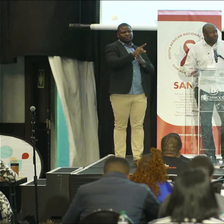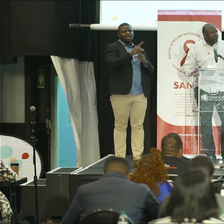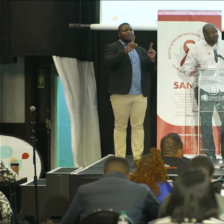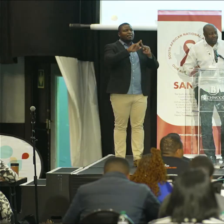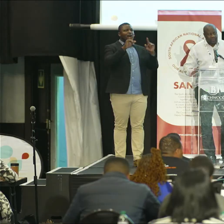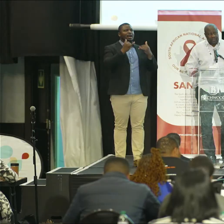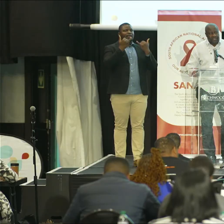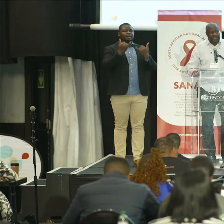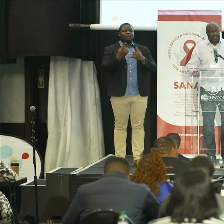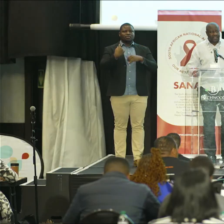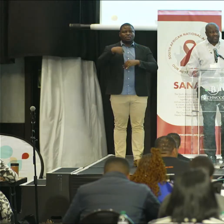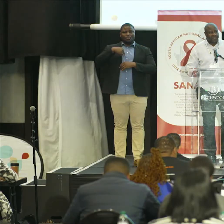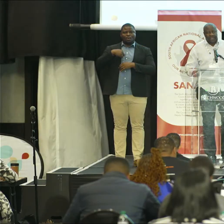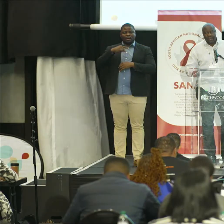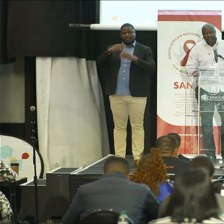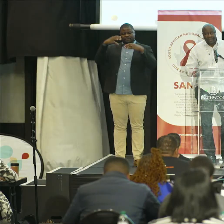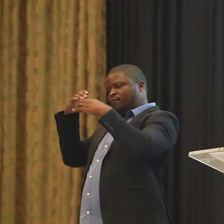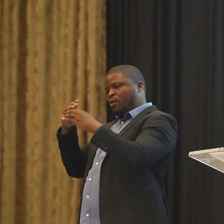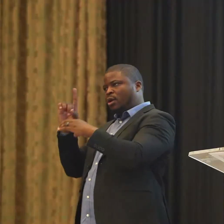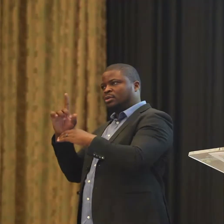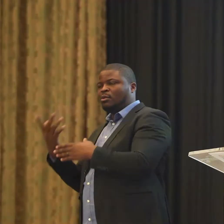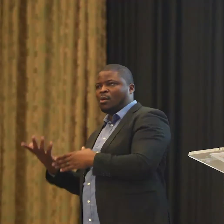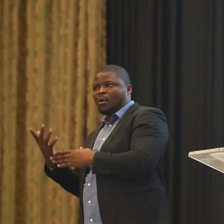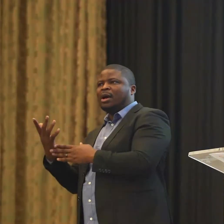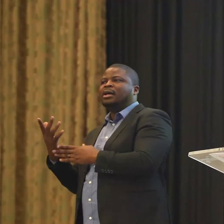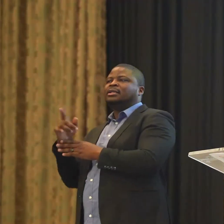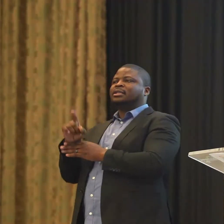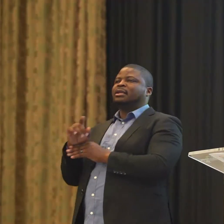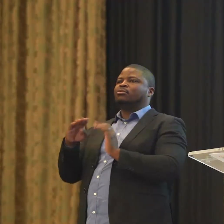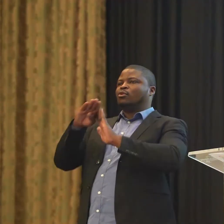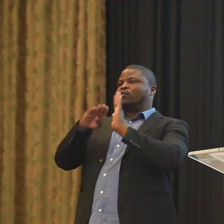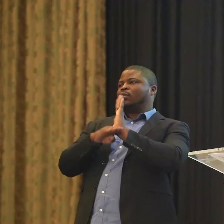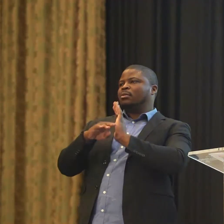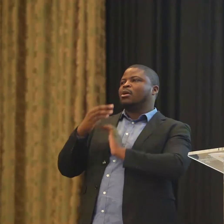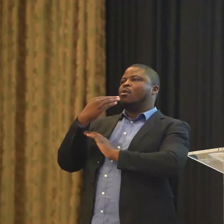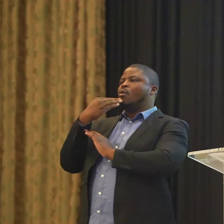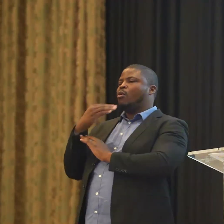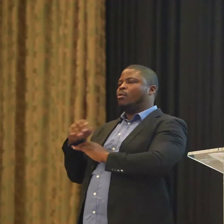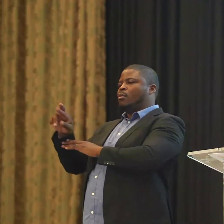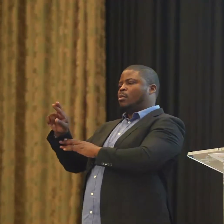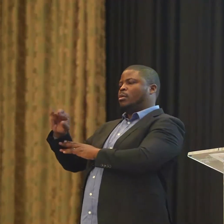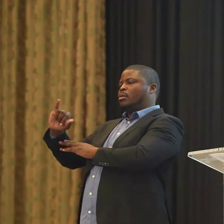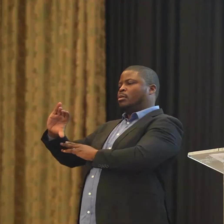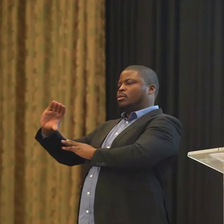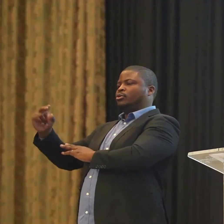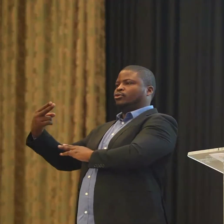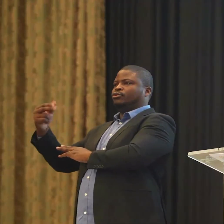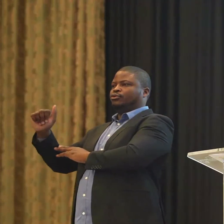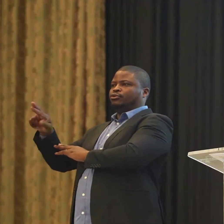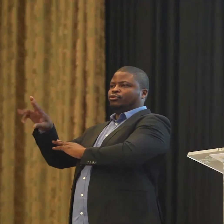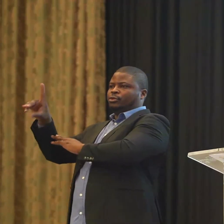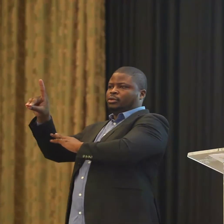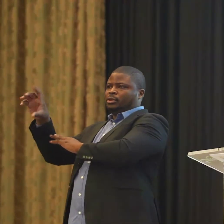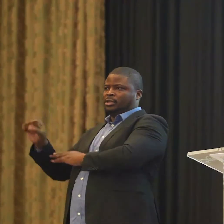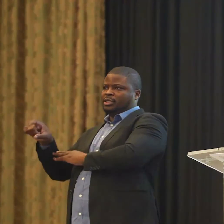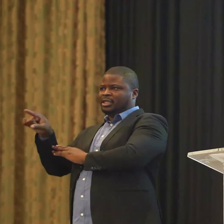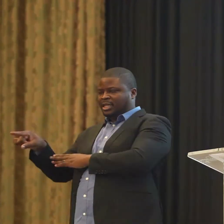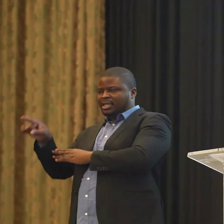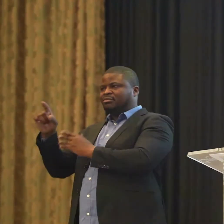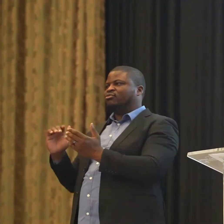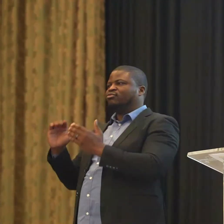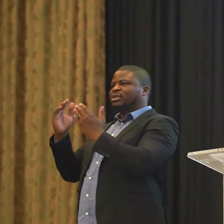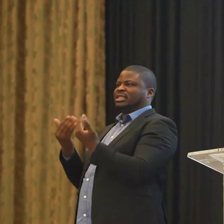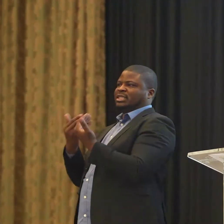to the project that has been done by Richidze. So Richidze, it's all about saving our lives. So it's about a